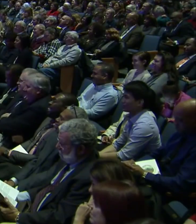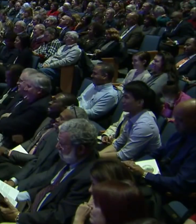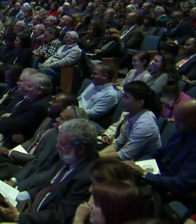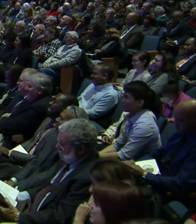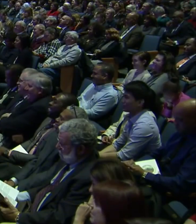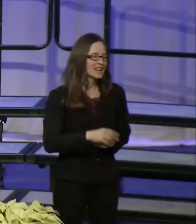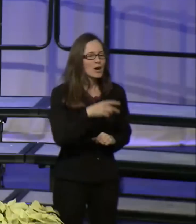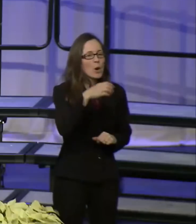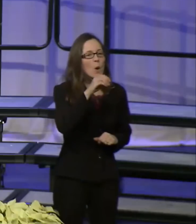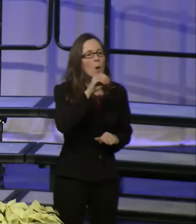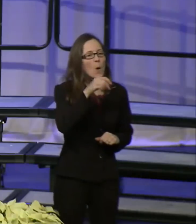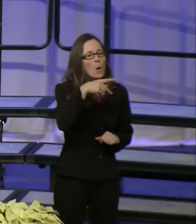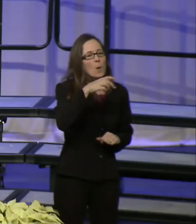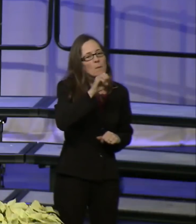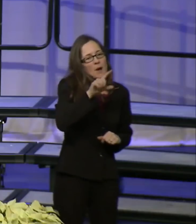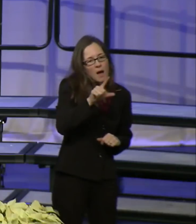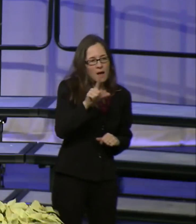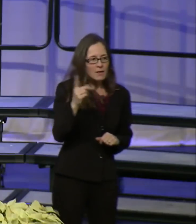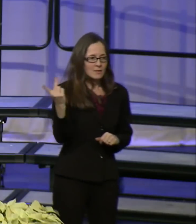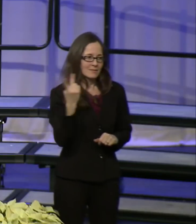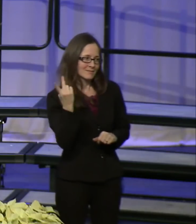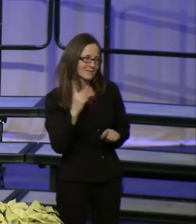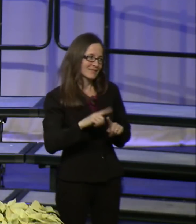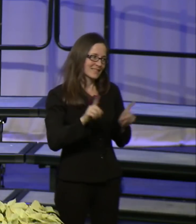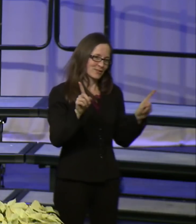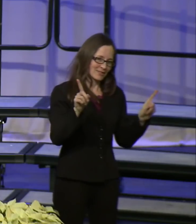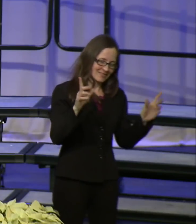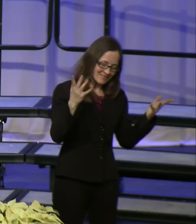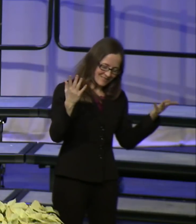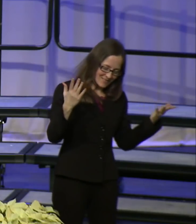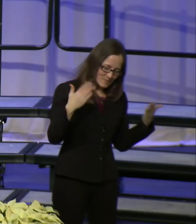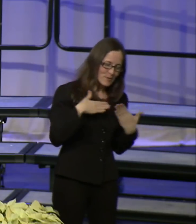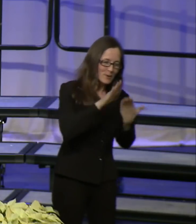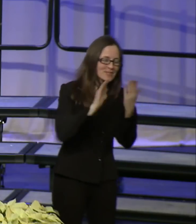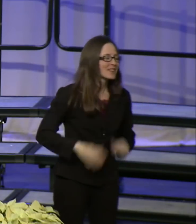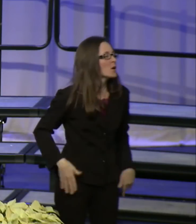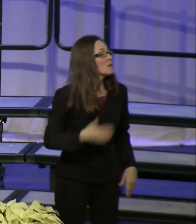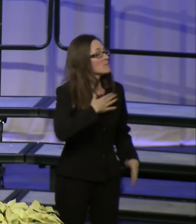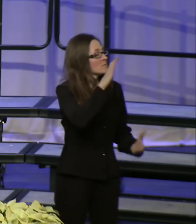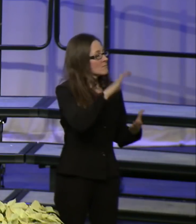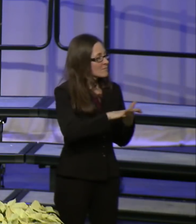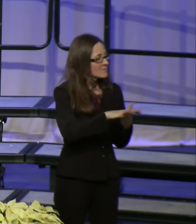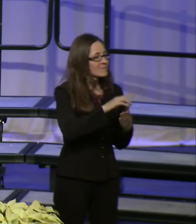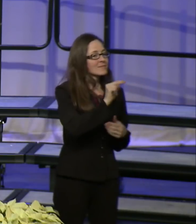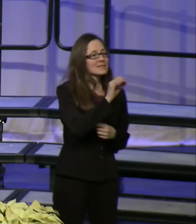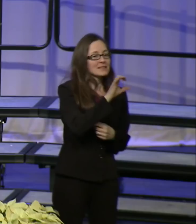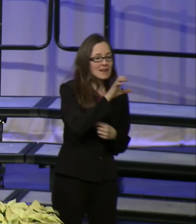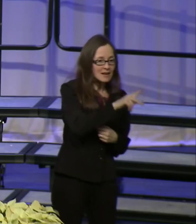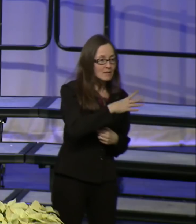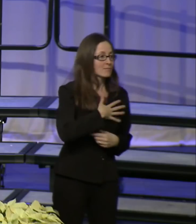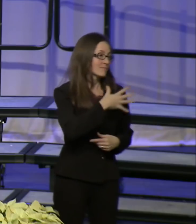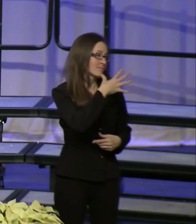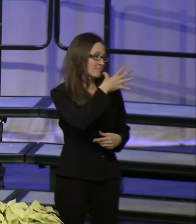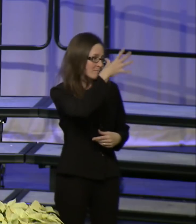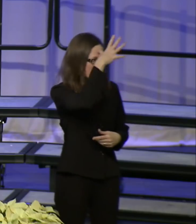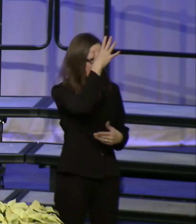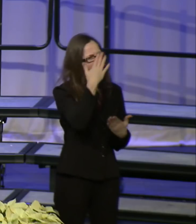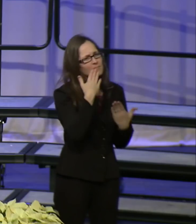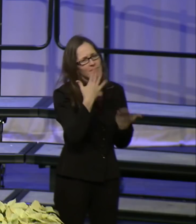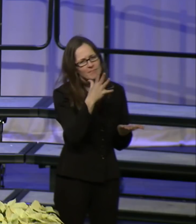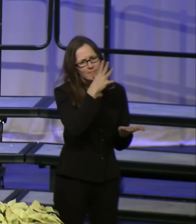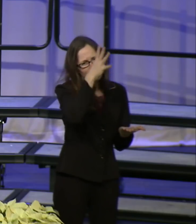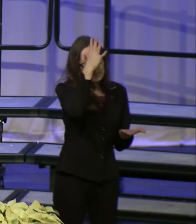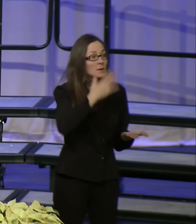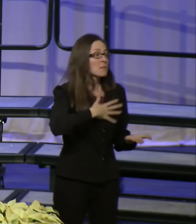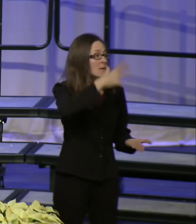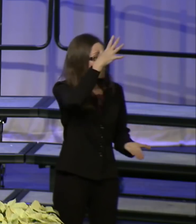Opel and I are good friends. My husband, Nick, my parents, thank you, Mom and Dad, my